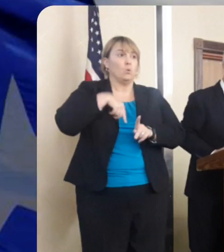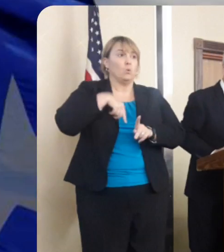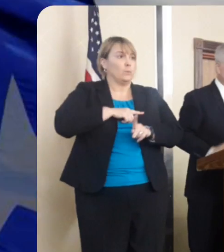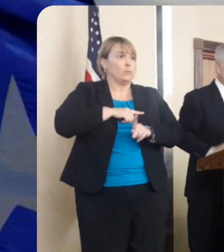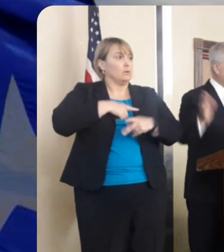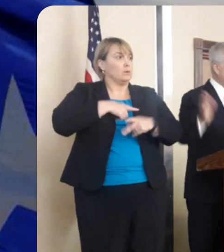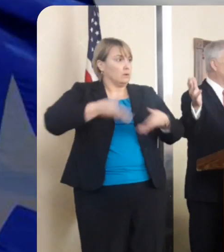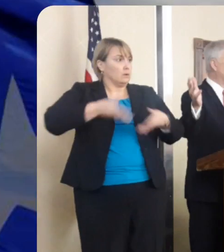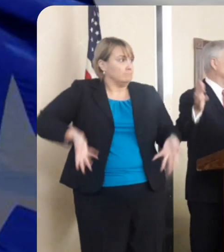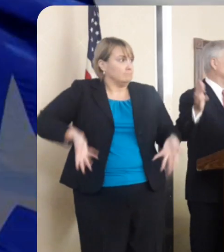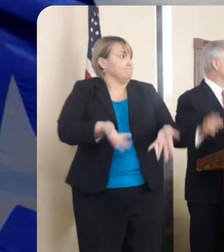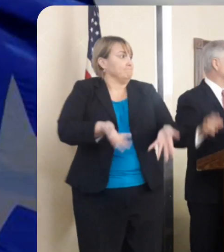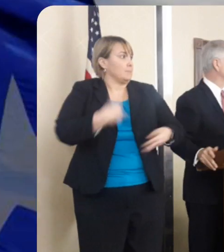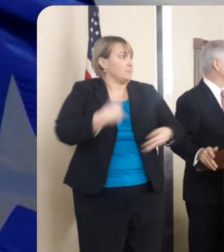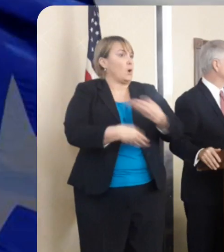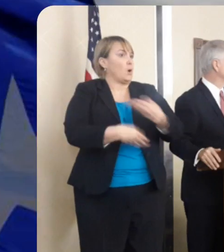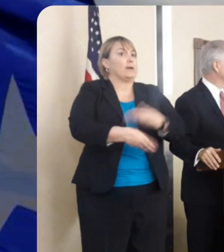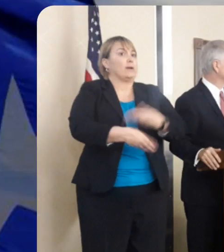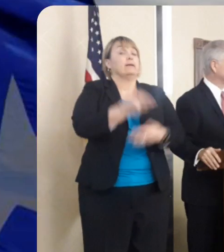Any questions?